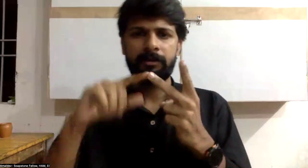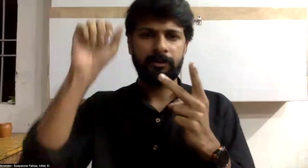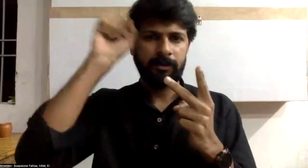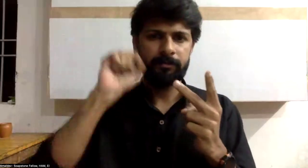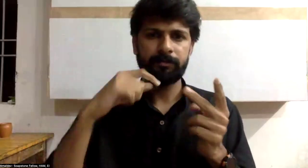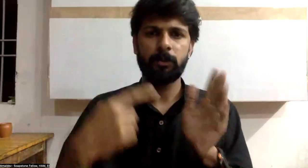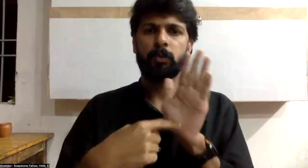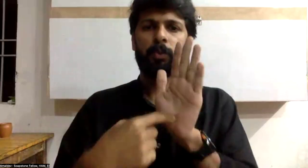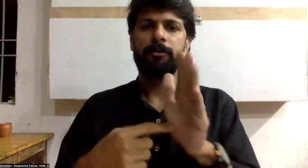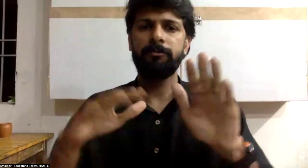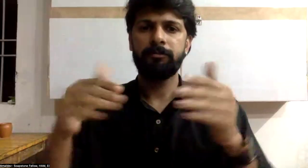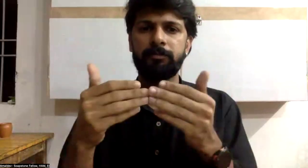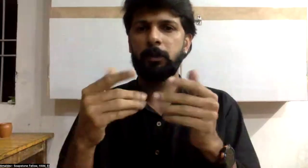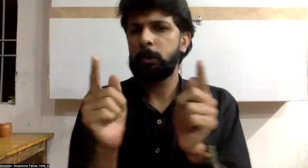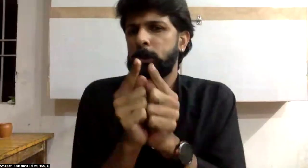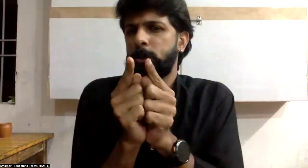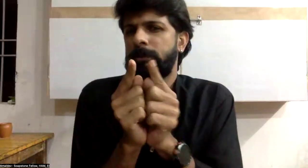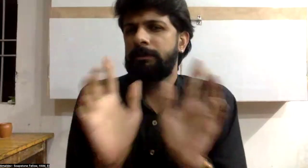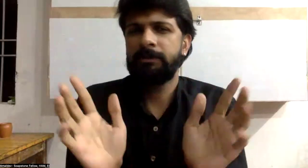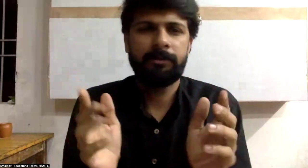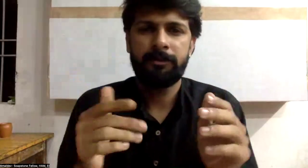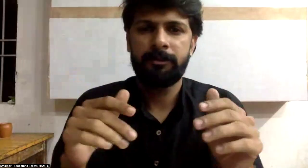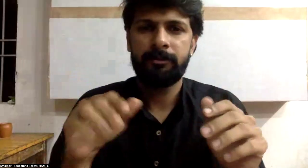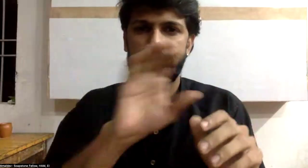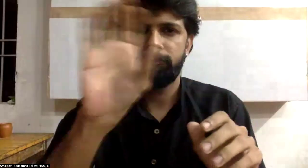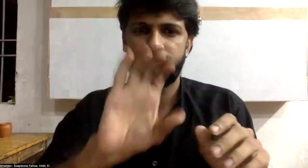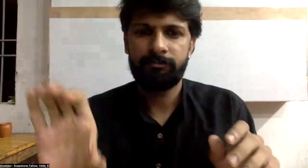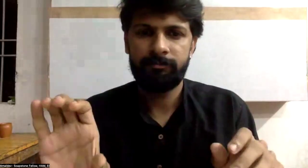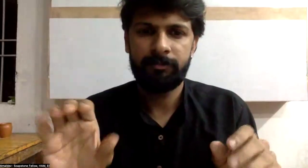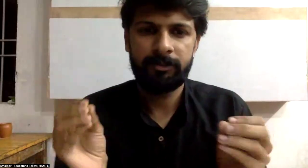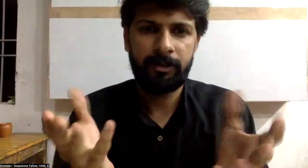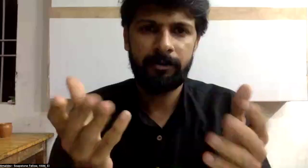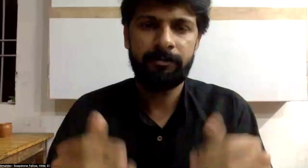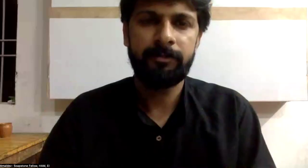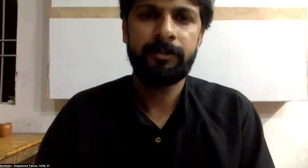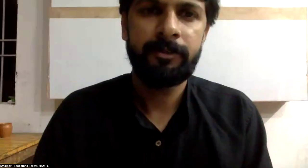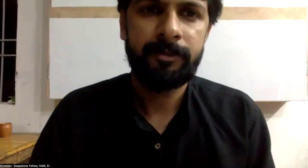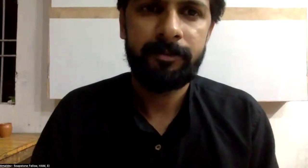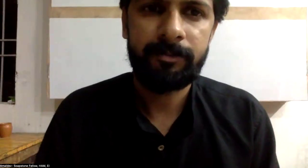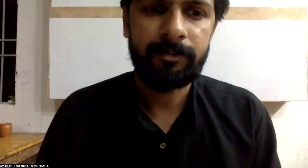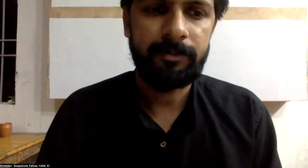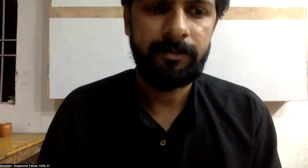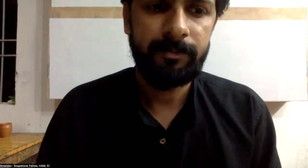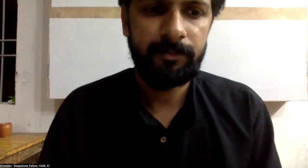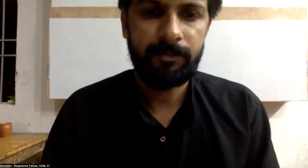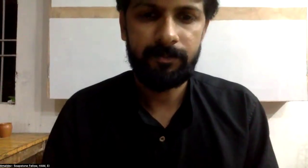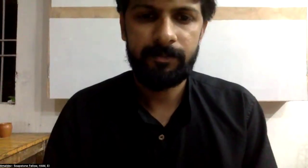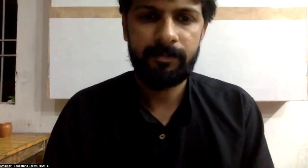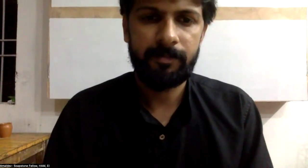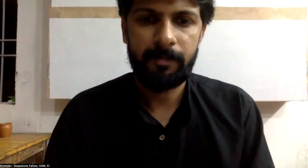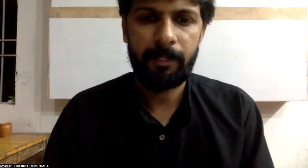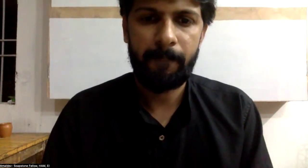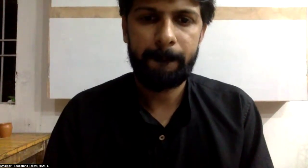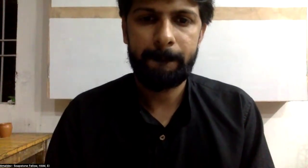So Nipun Malhotra, Amar Jain, and Sarah Sharma, could we have a brief introduction of yourselves?